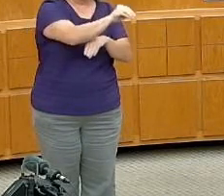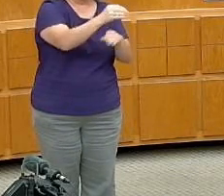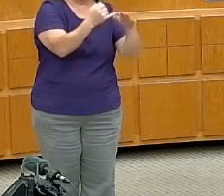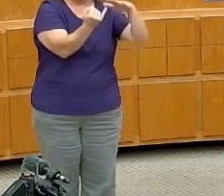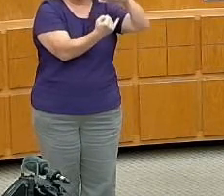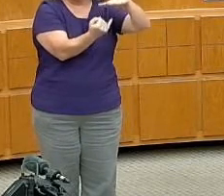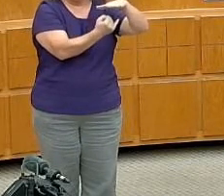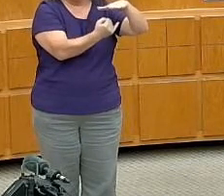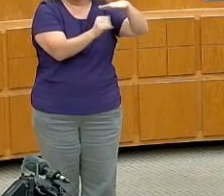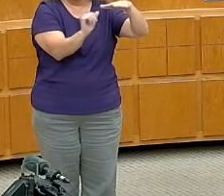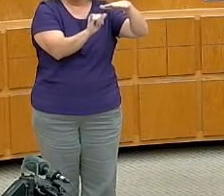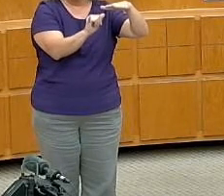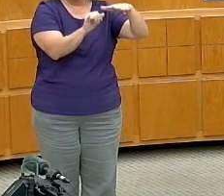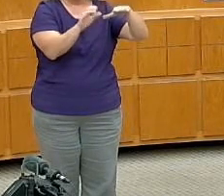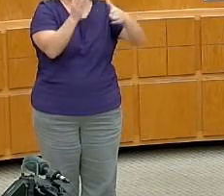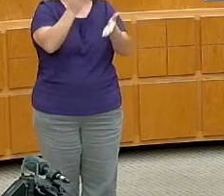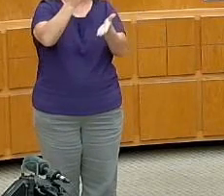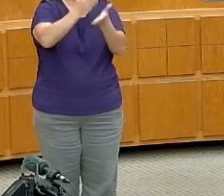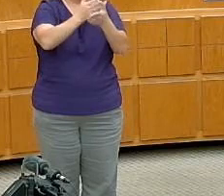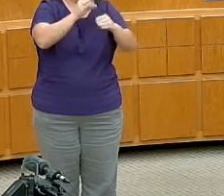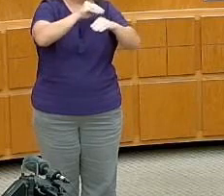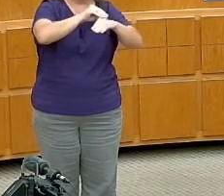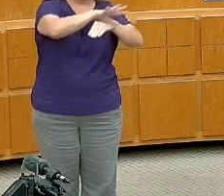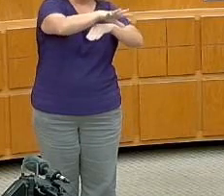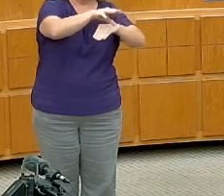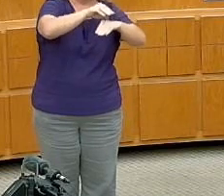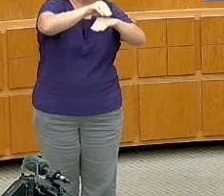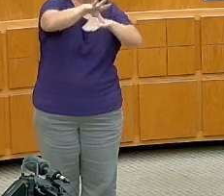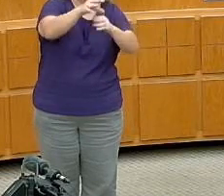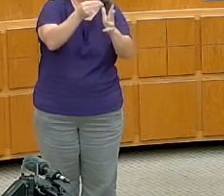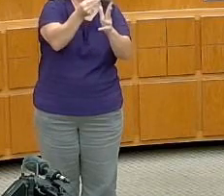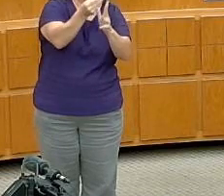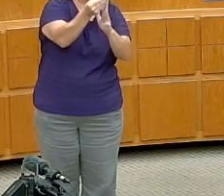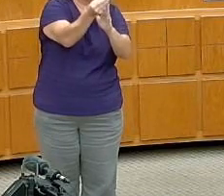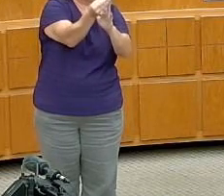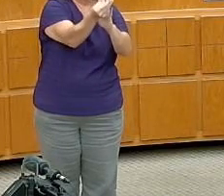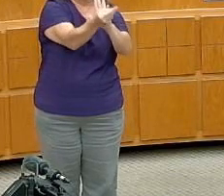no longer being able to be transmitted from someone else who is